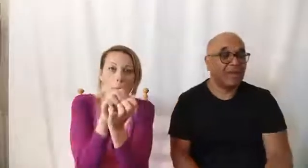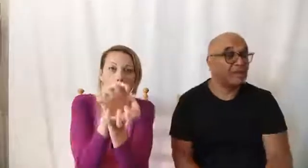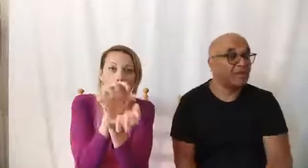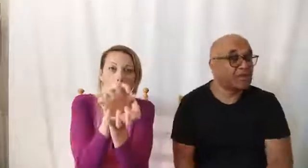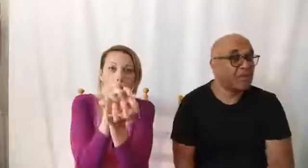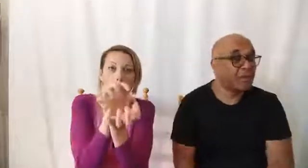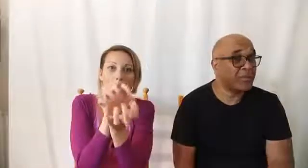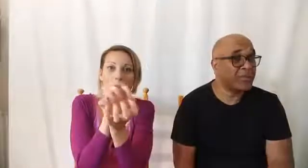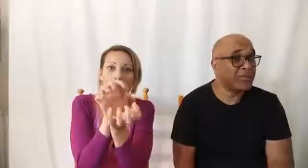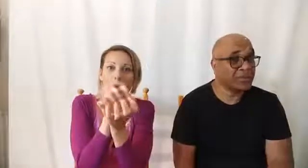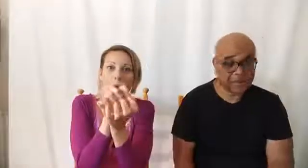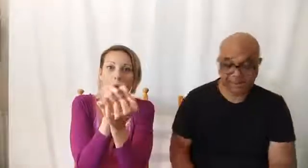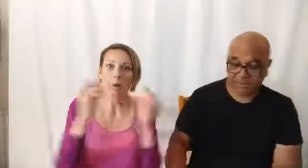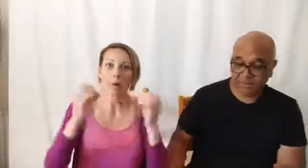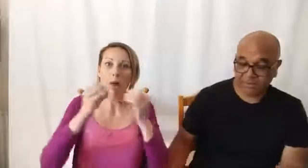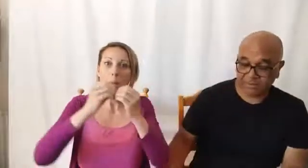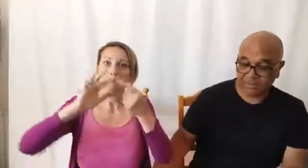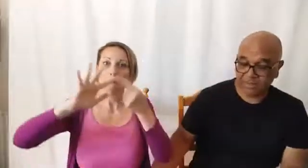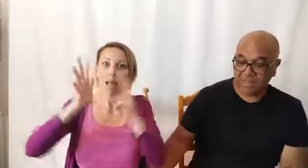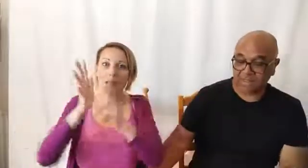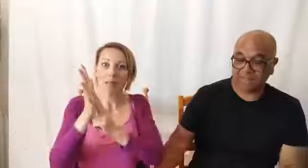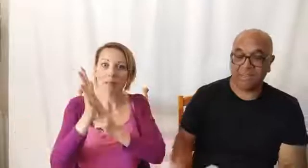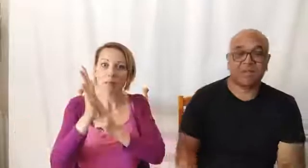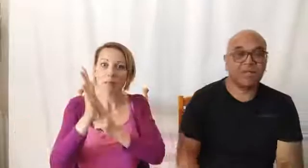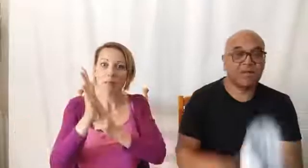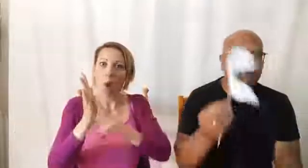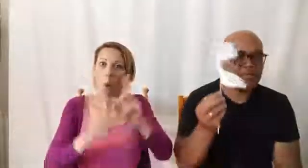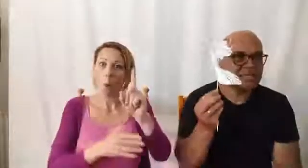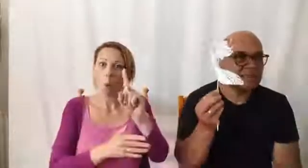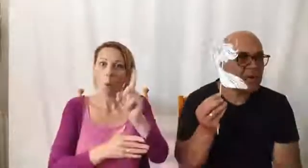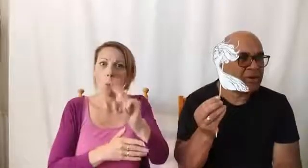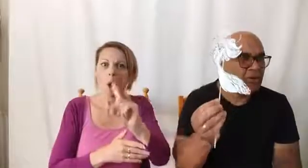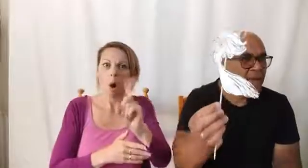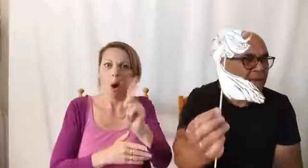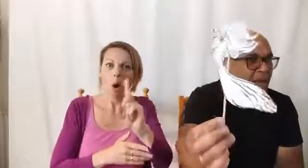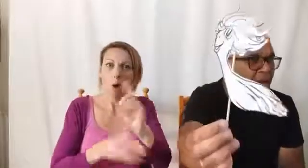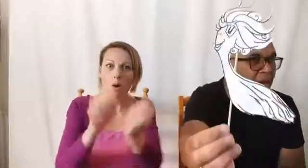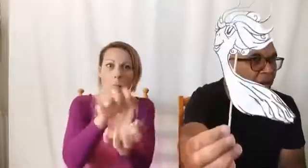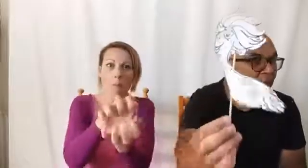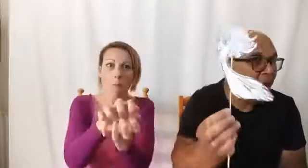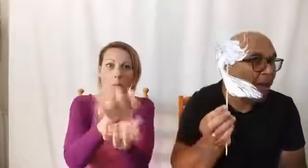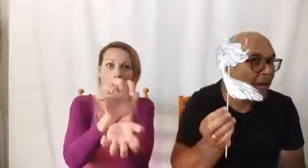Do you know what a barnacle is? Well, this is Barnacle Ben,